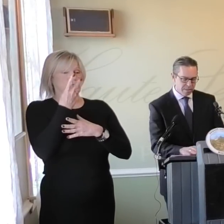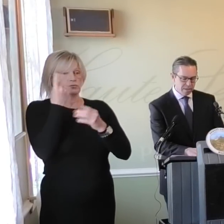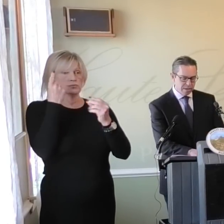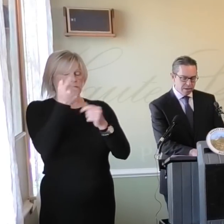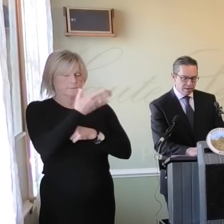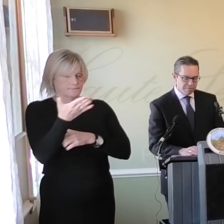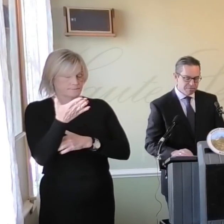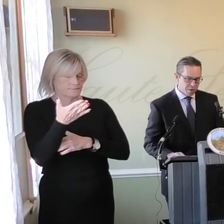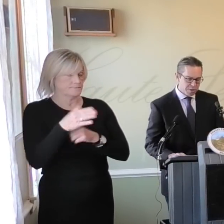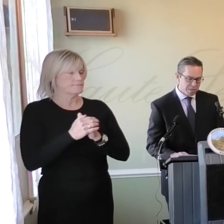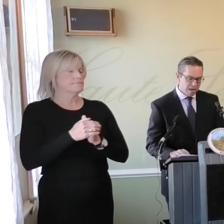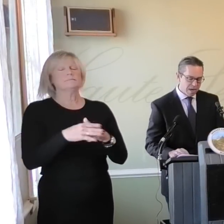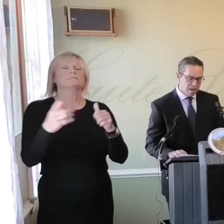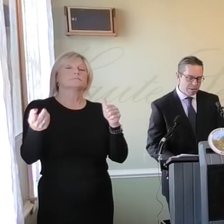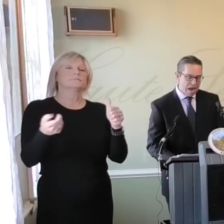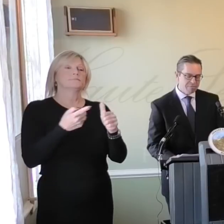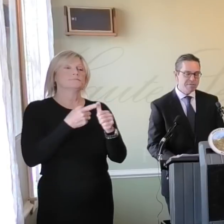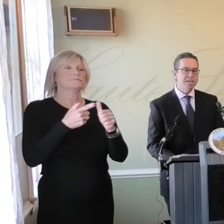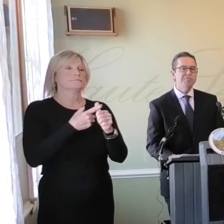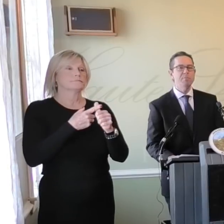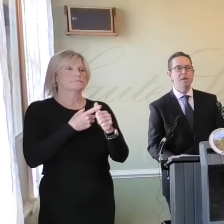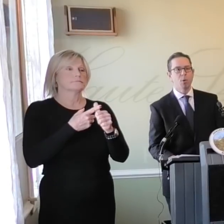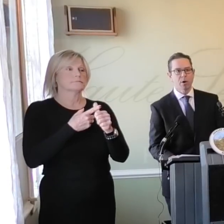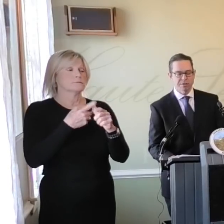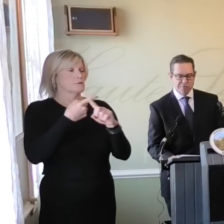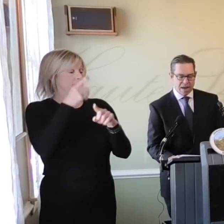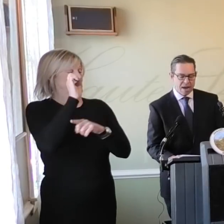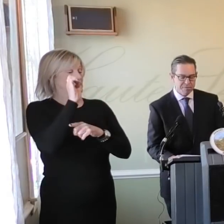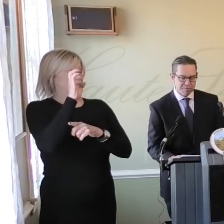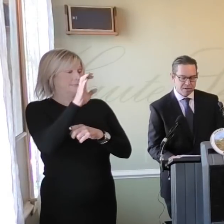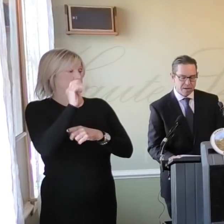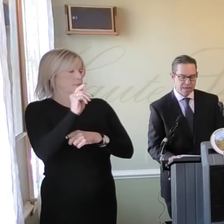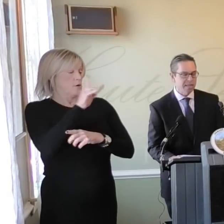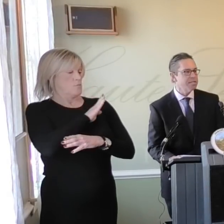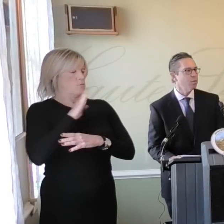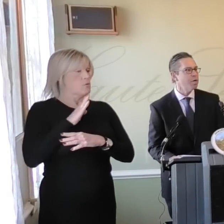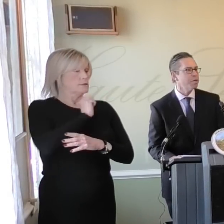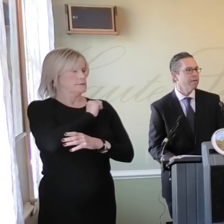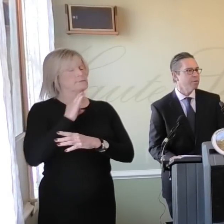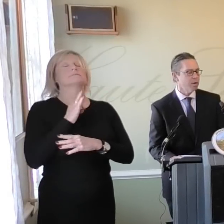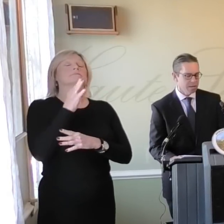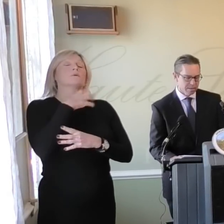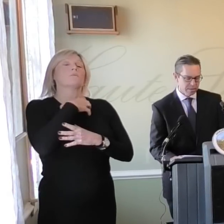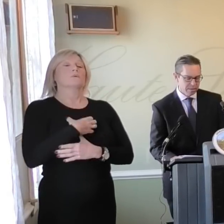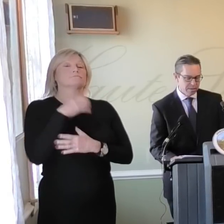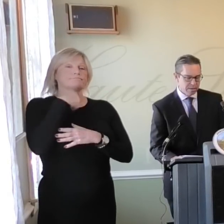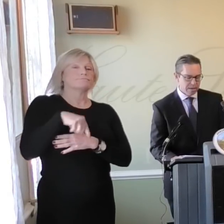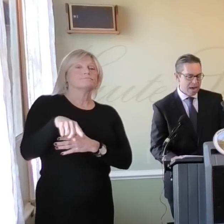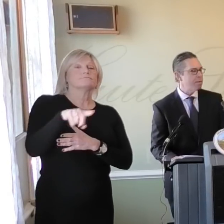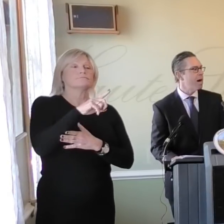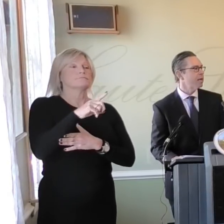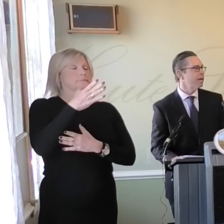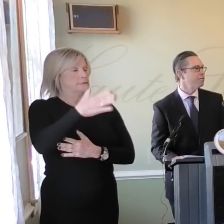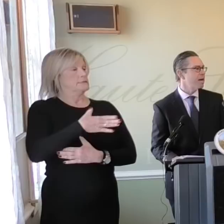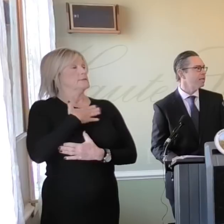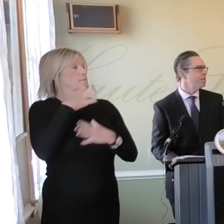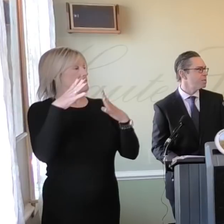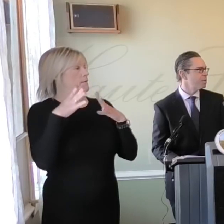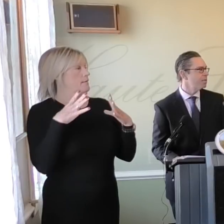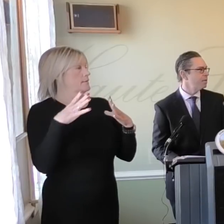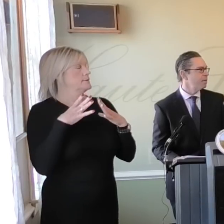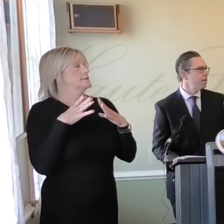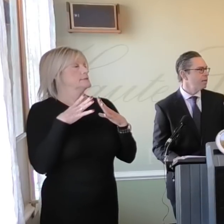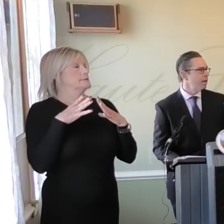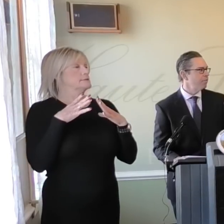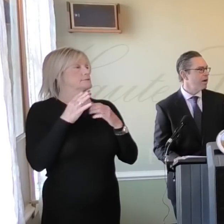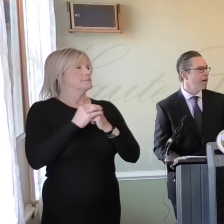things. First, on behalf of the ECP board and staff, I'd like to wish everyone happy holidays, not